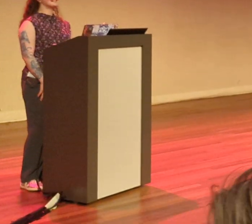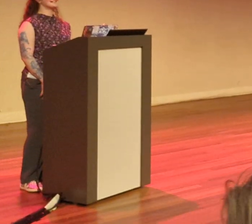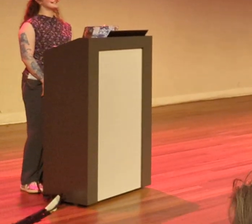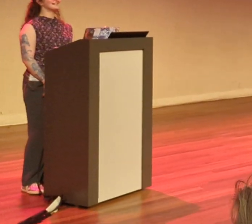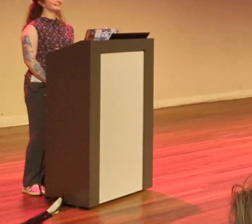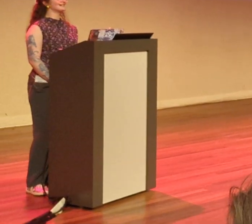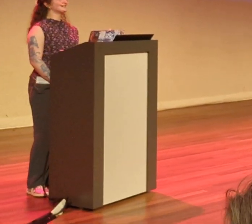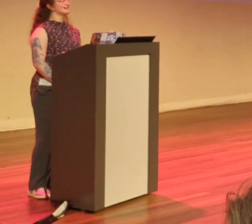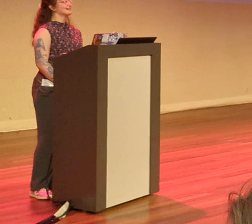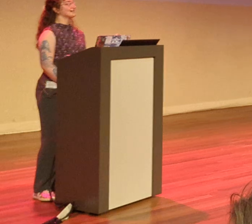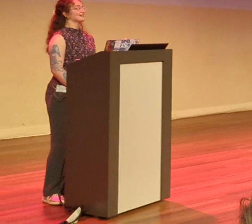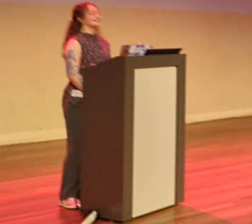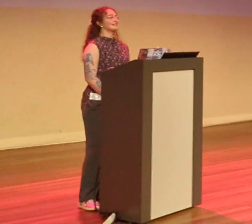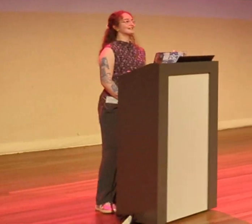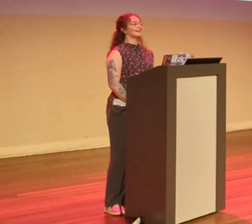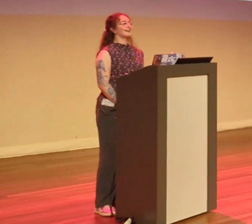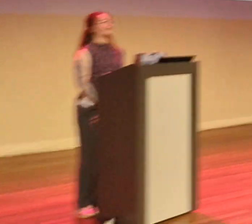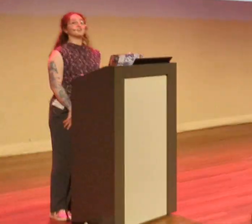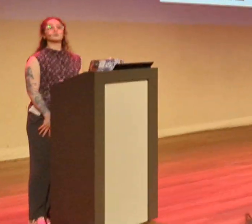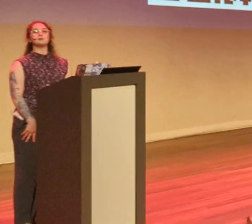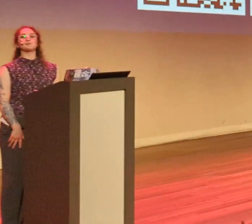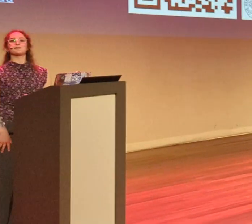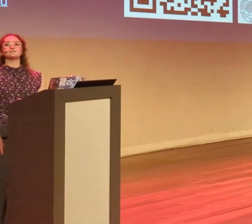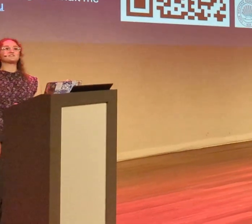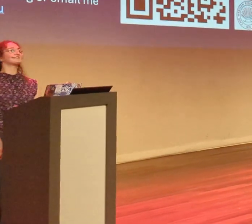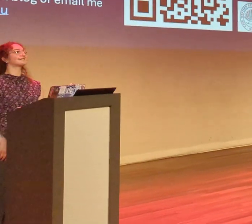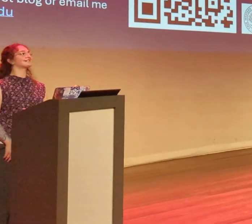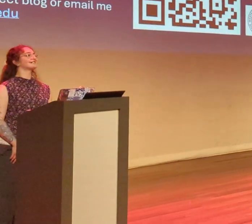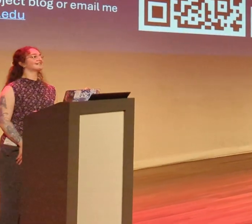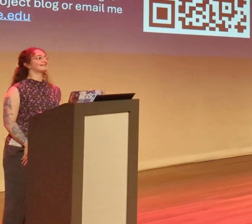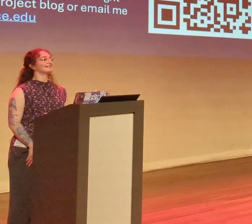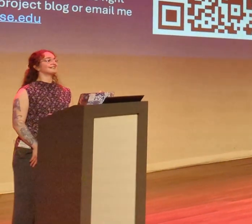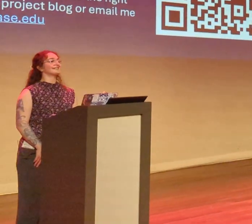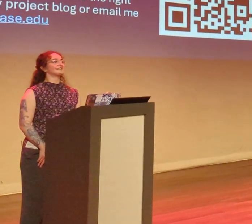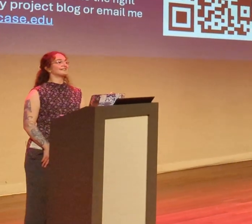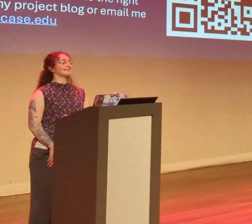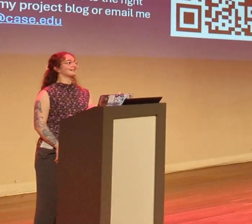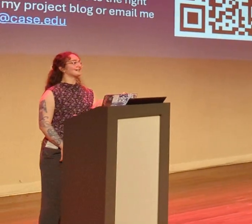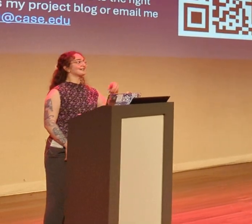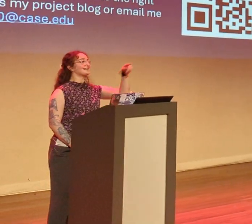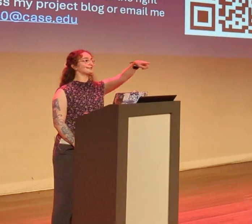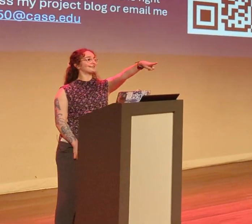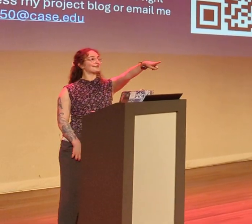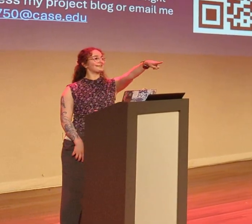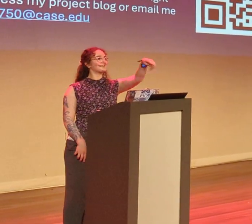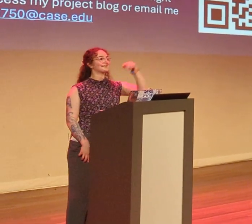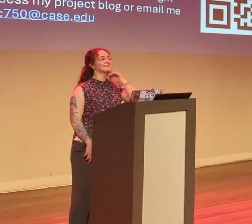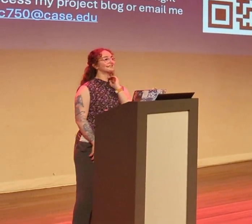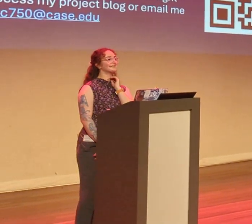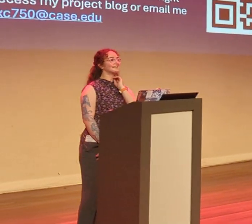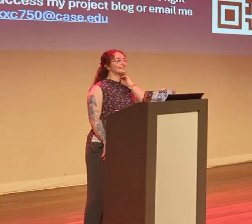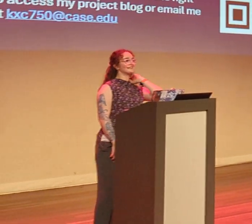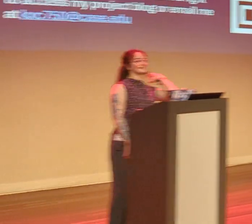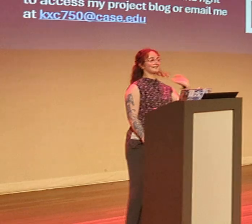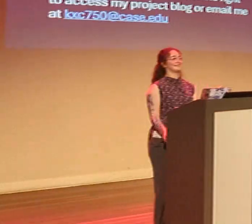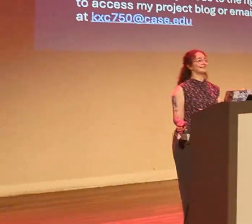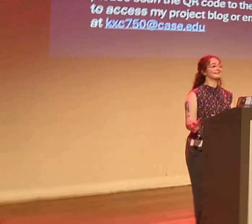So we have 5 minutes for questions. Young people first. Yeah. You in the We middle? have. Yeah.